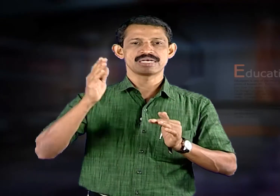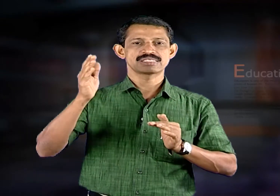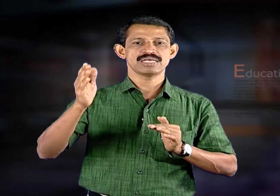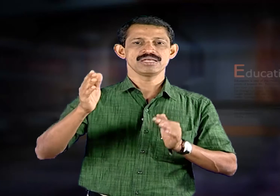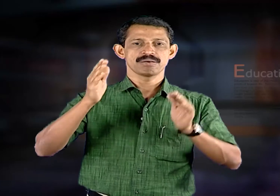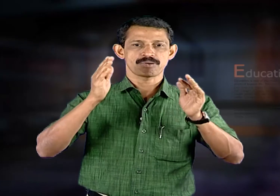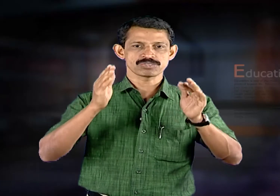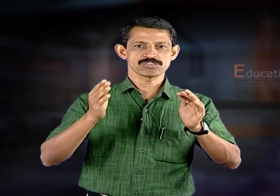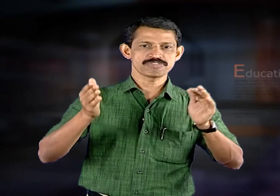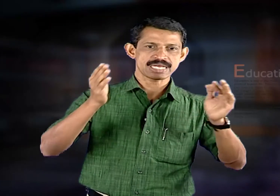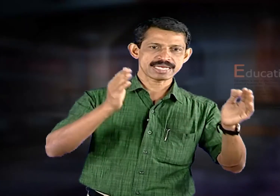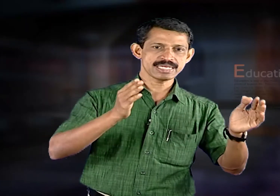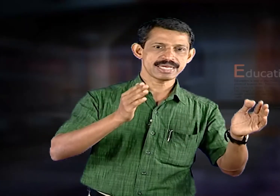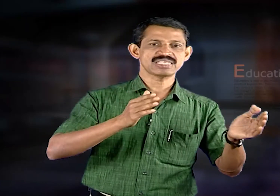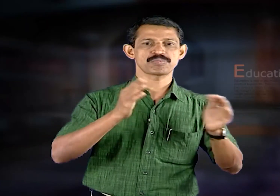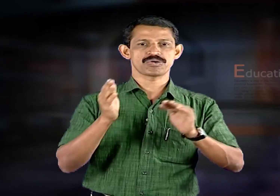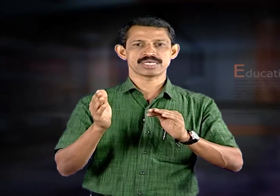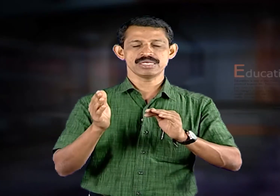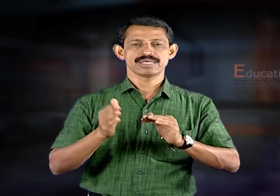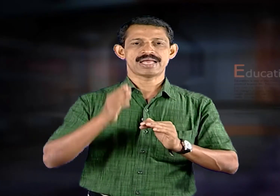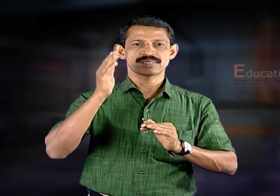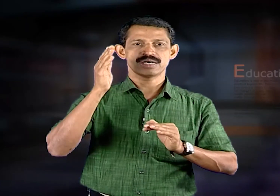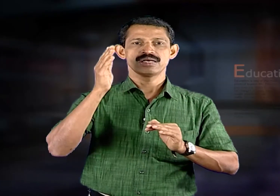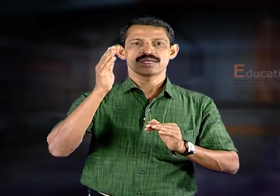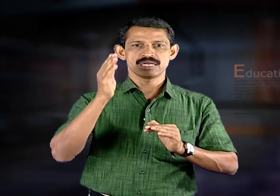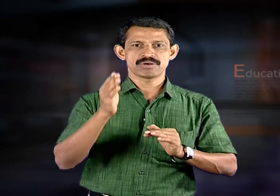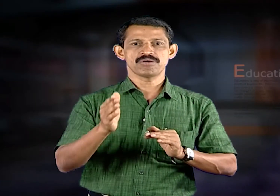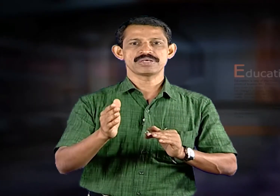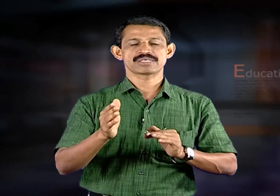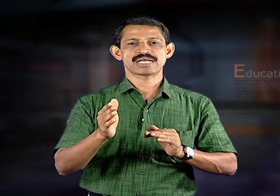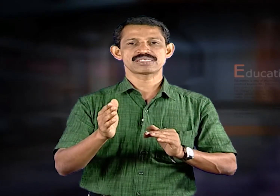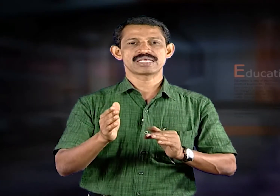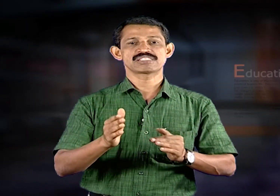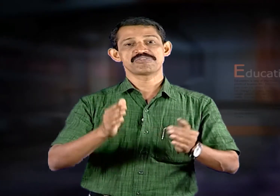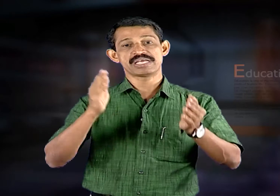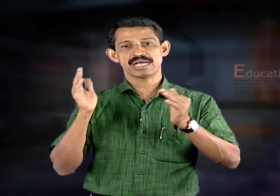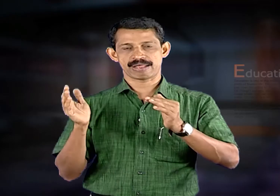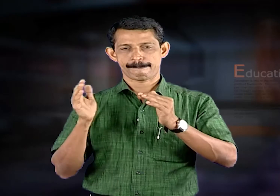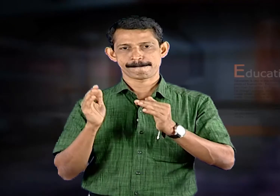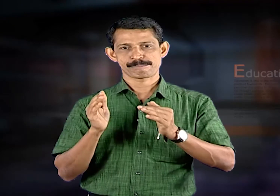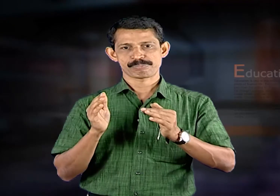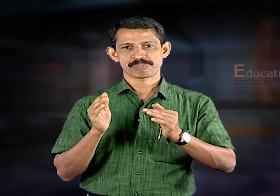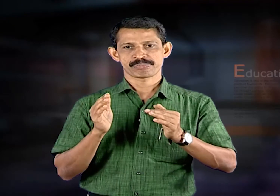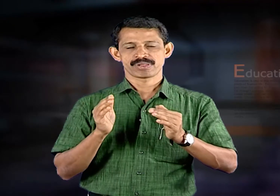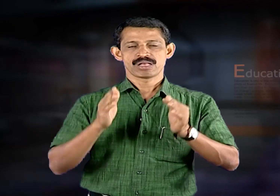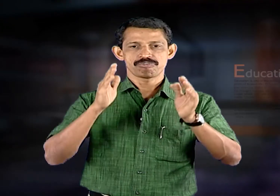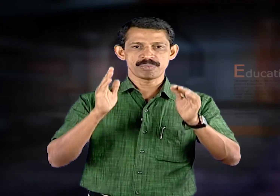is a process of sharing and exploring, and the level of interaction is very high. Formal